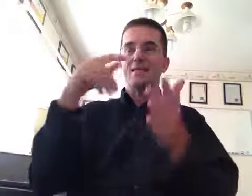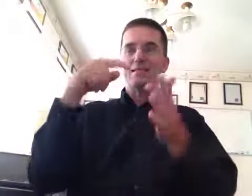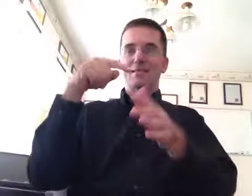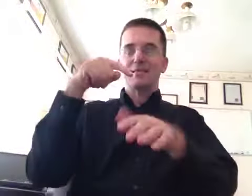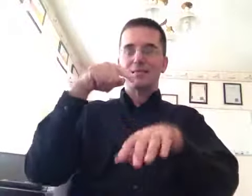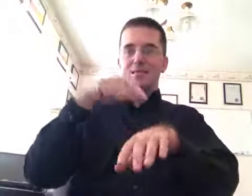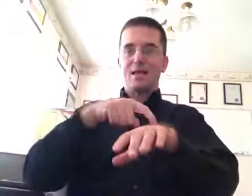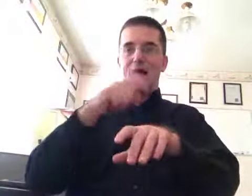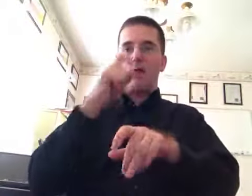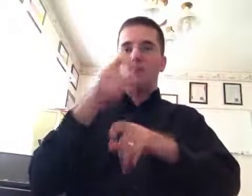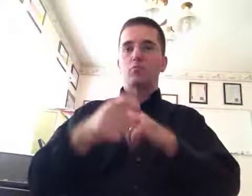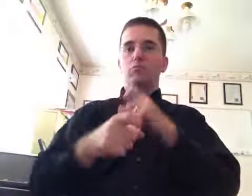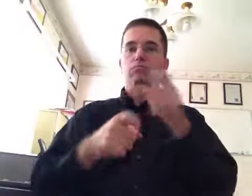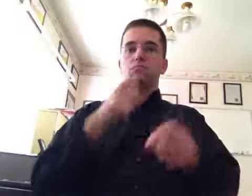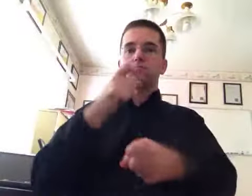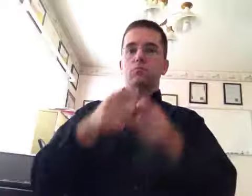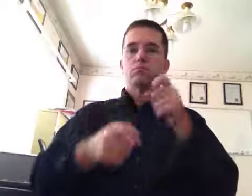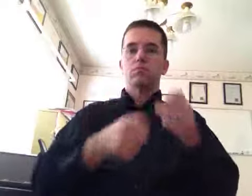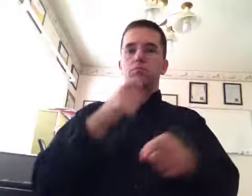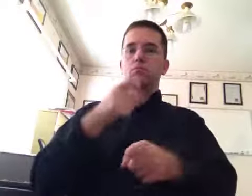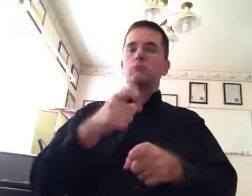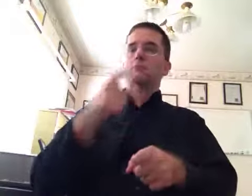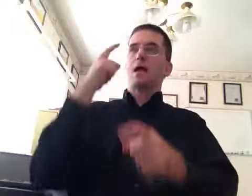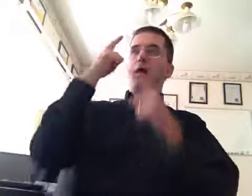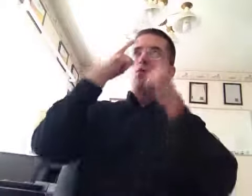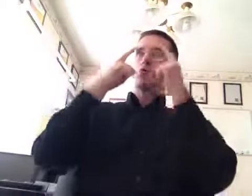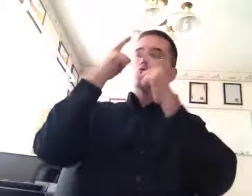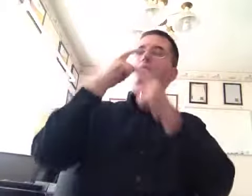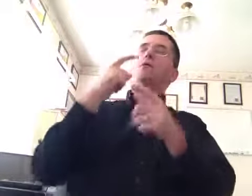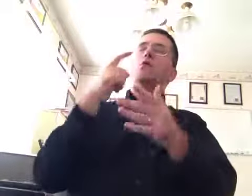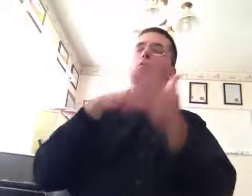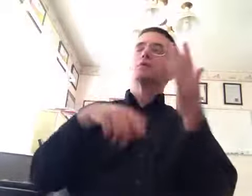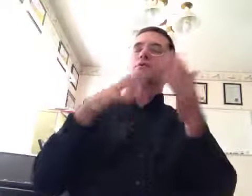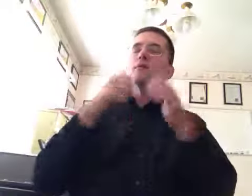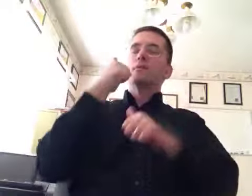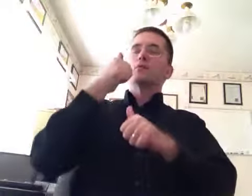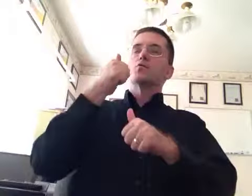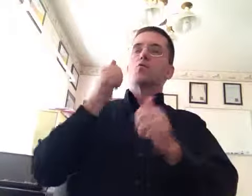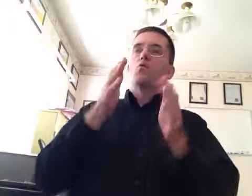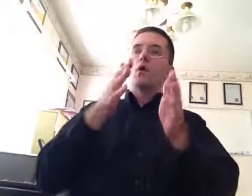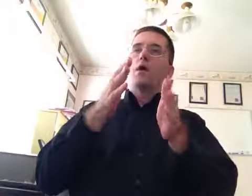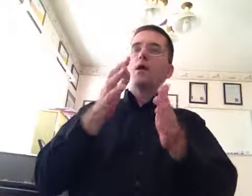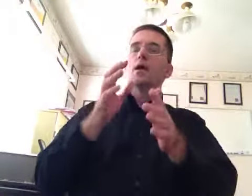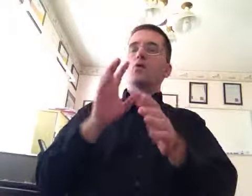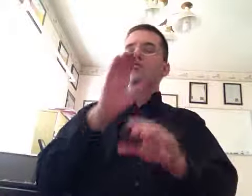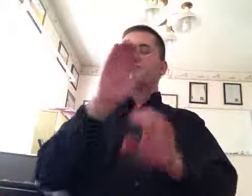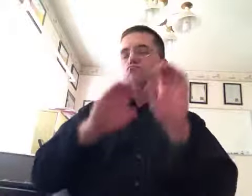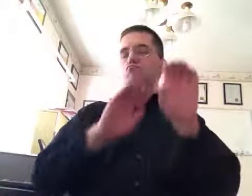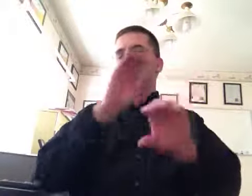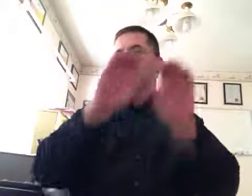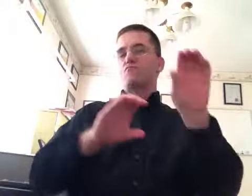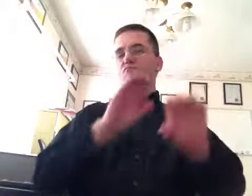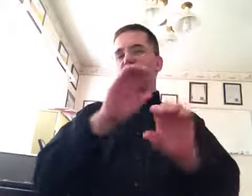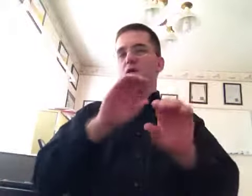what would be the best way to, set this up or invest in a way that, I